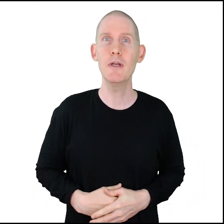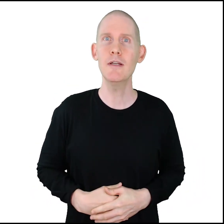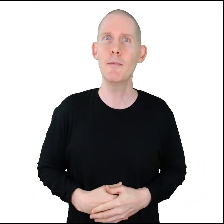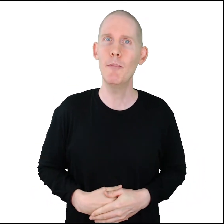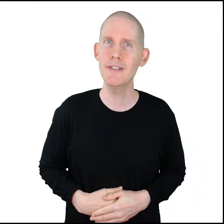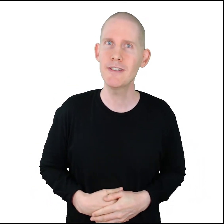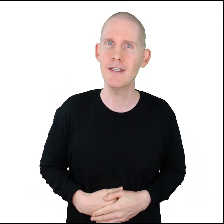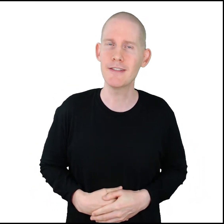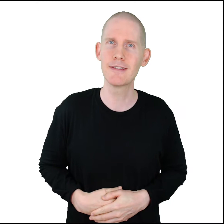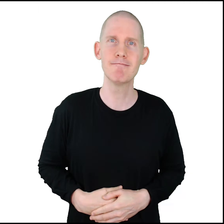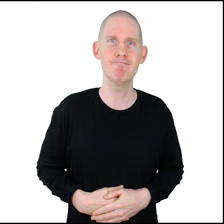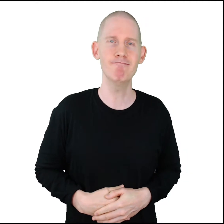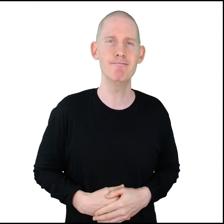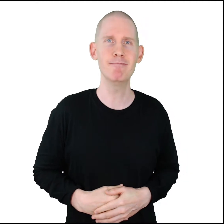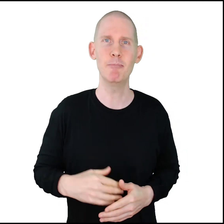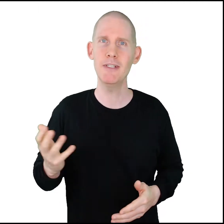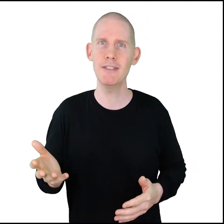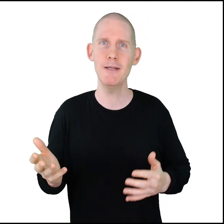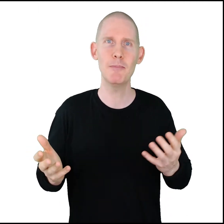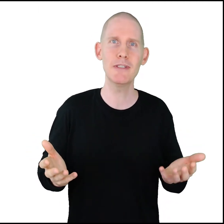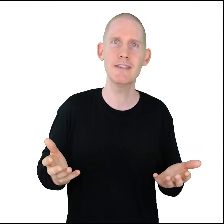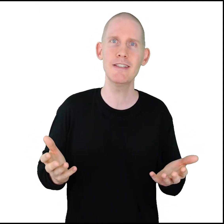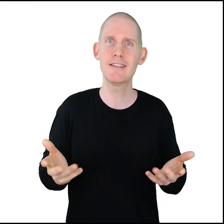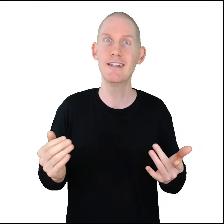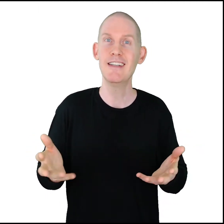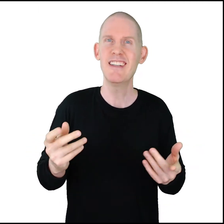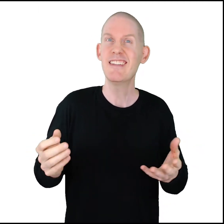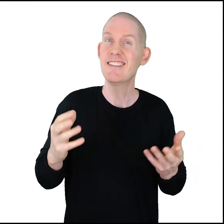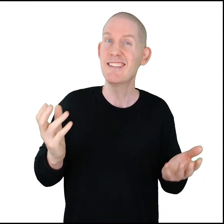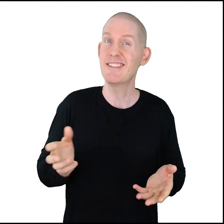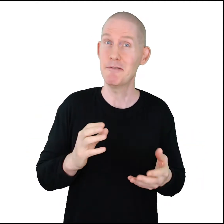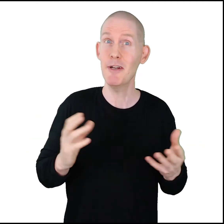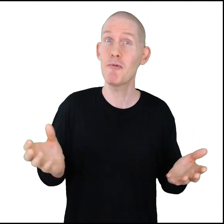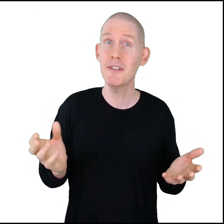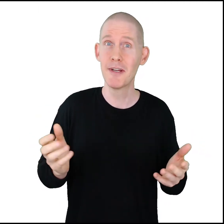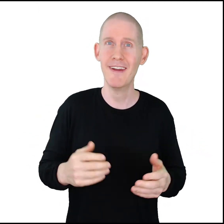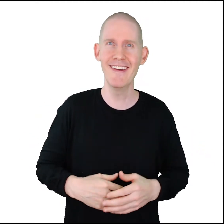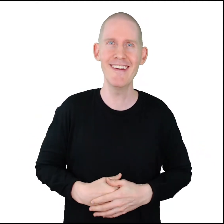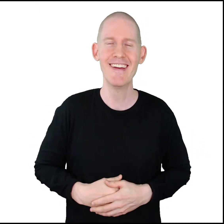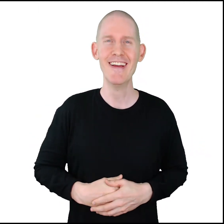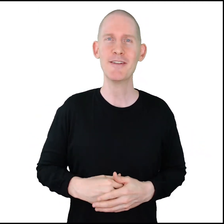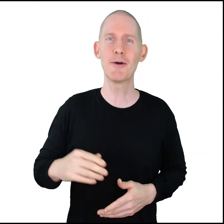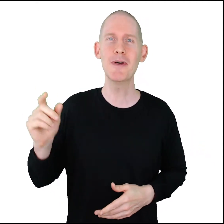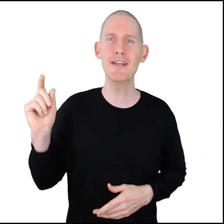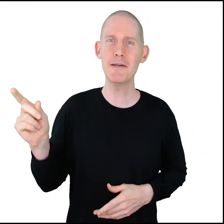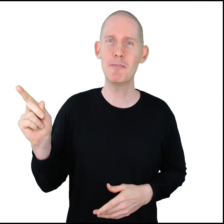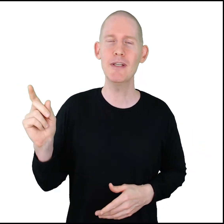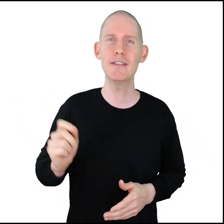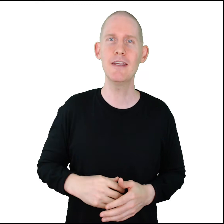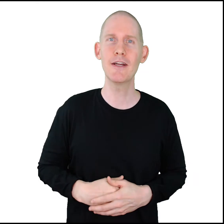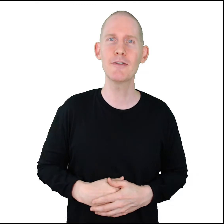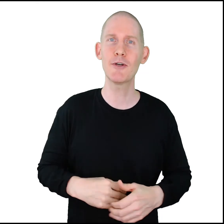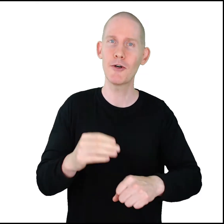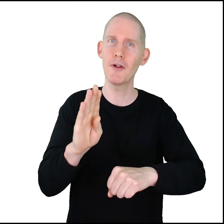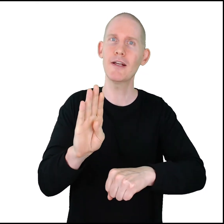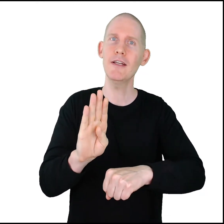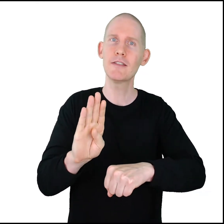mean business. Busy, business, different. So we need busy here, so go like this.